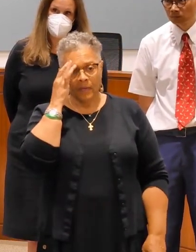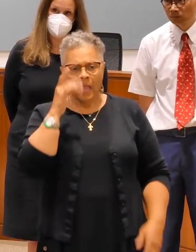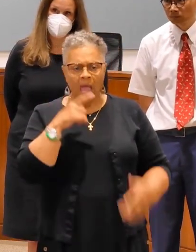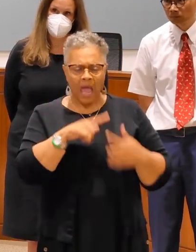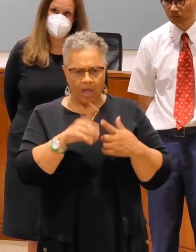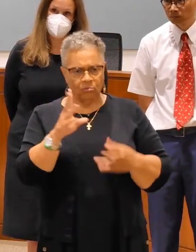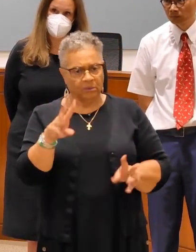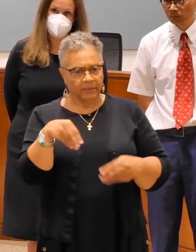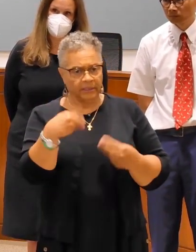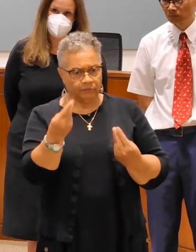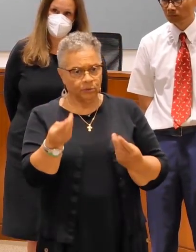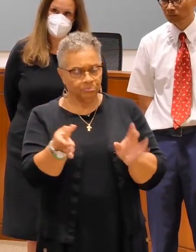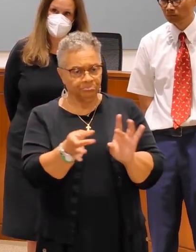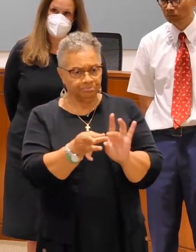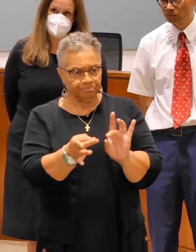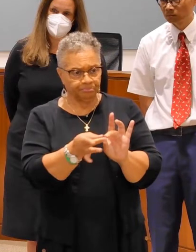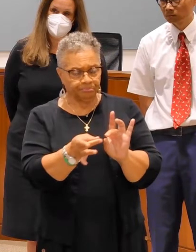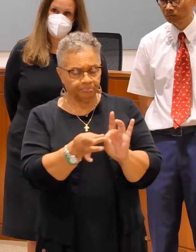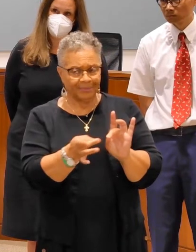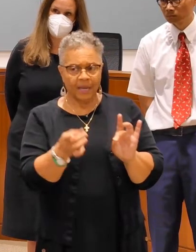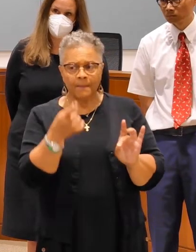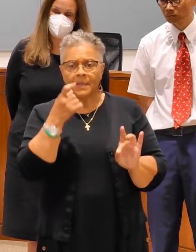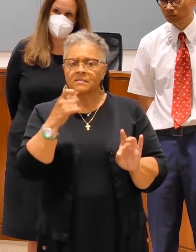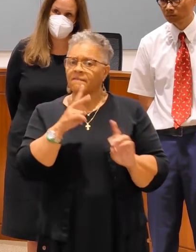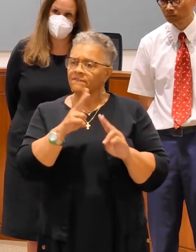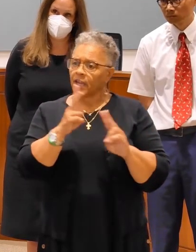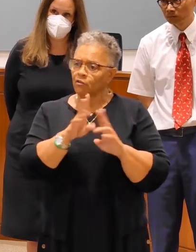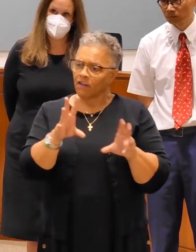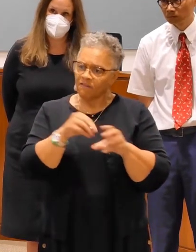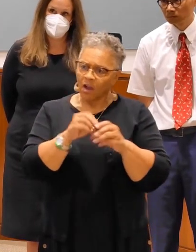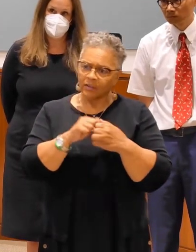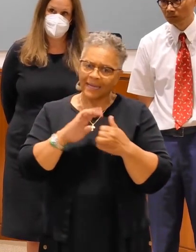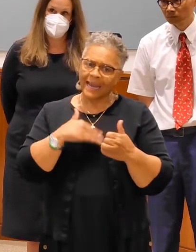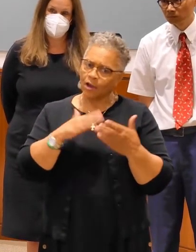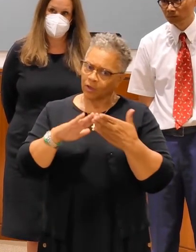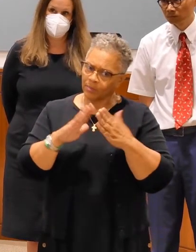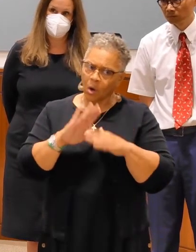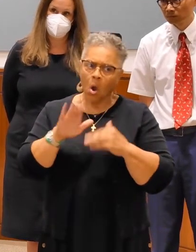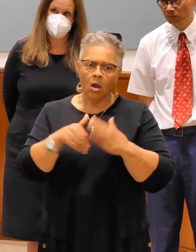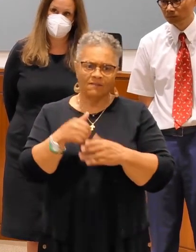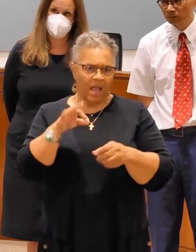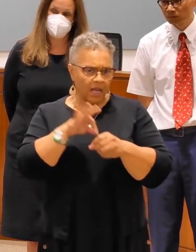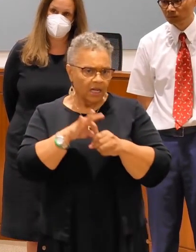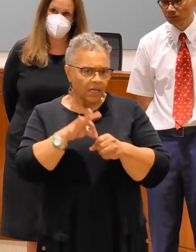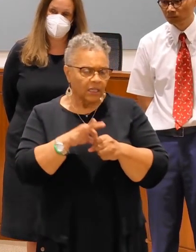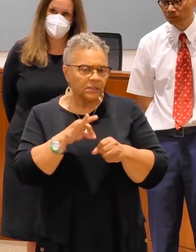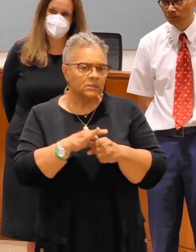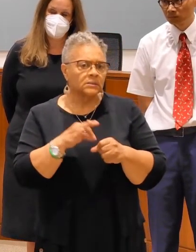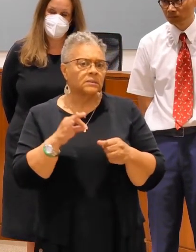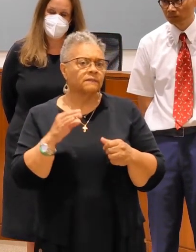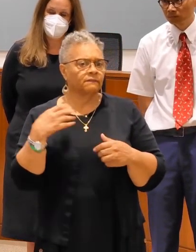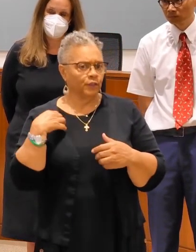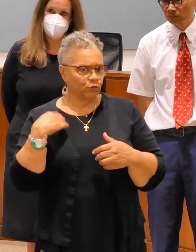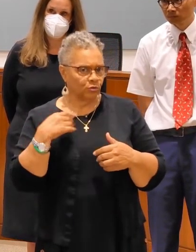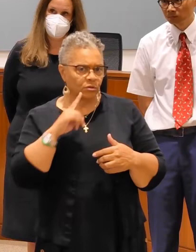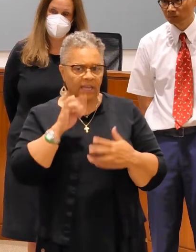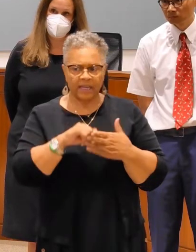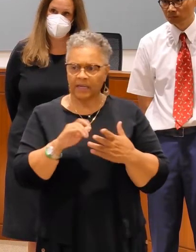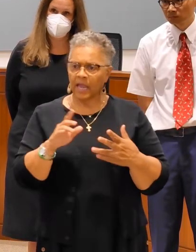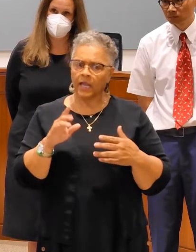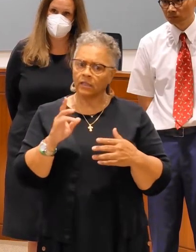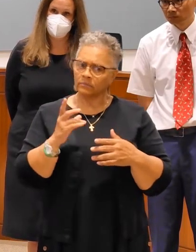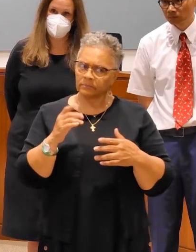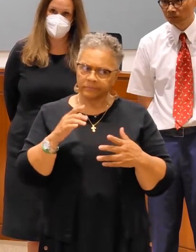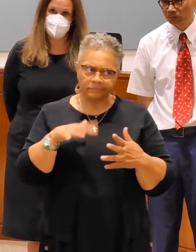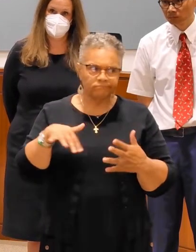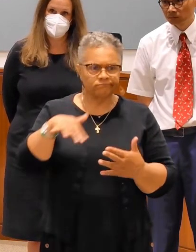reflection because I'm very involved in our community, all of our elected officials are, and I spend time in various establishments